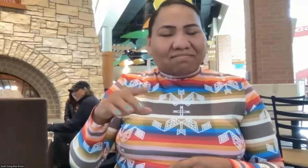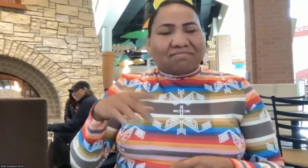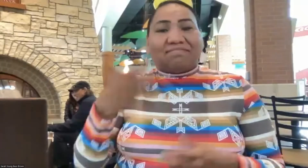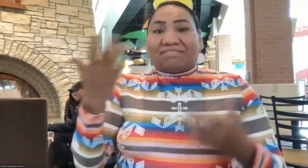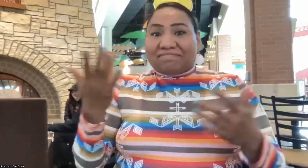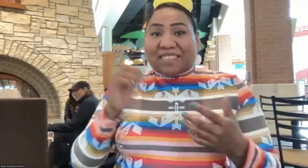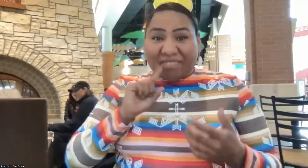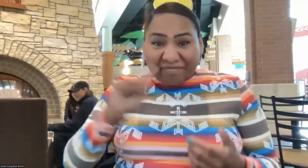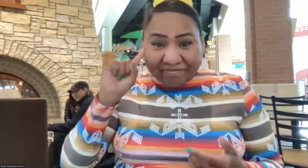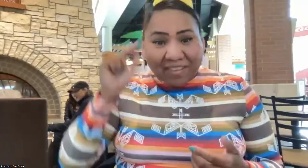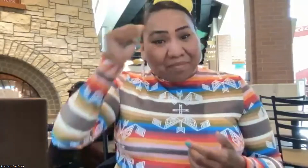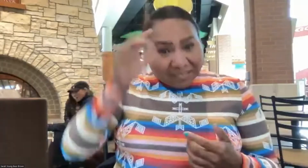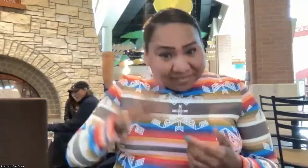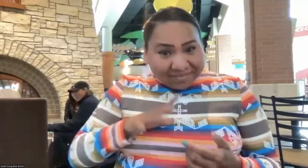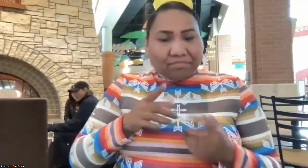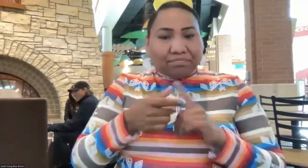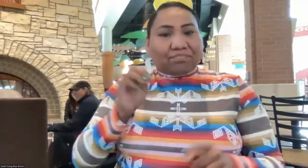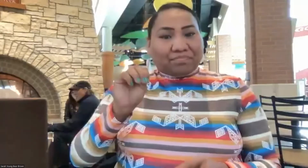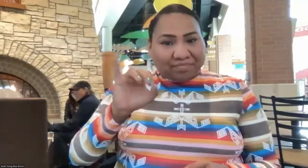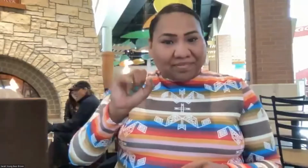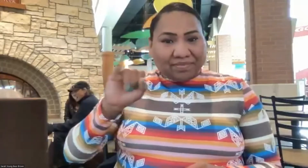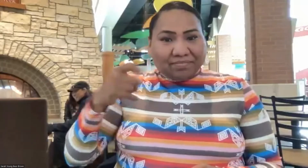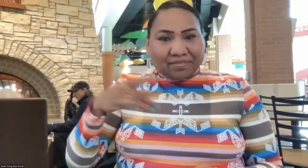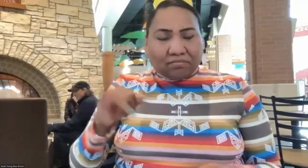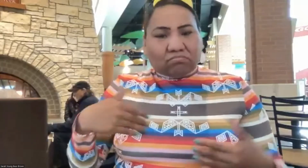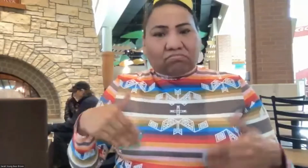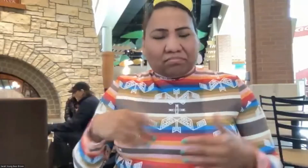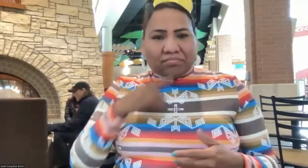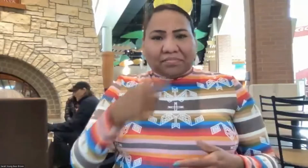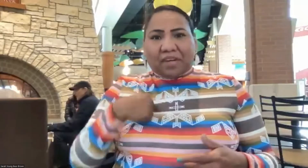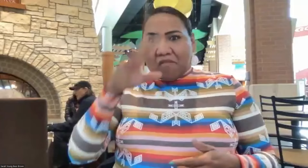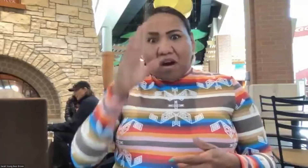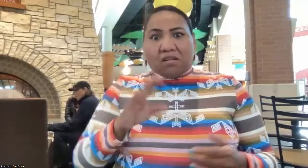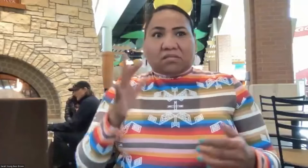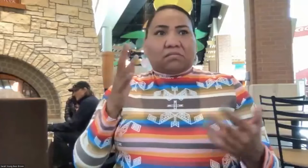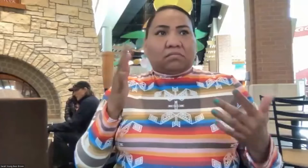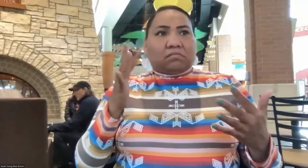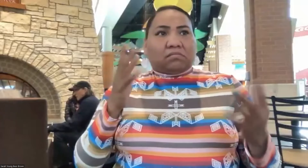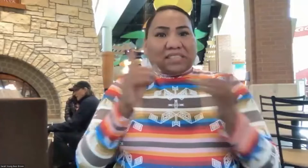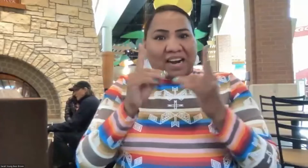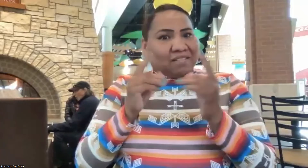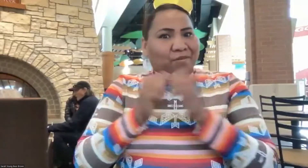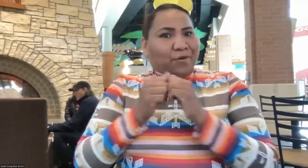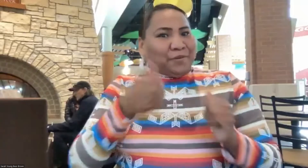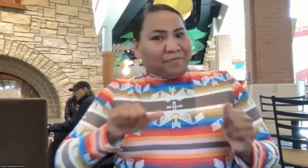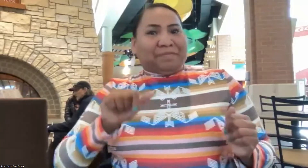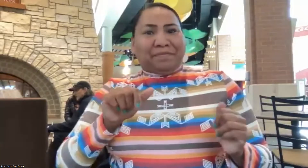My boyfriend is Choctaw. He is a deaf man, also from Mississippi. He's from Mississippi, and I